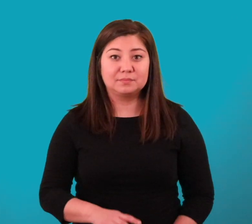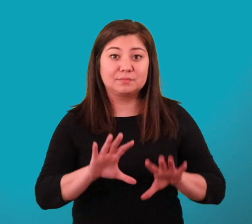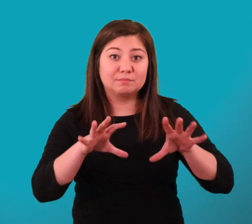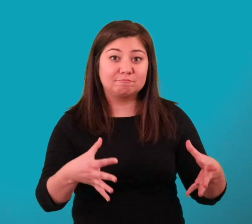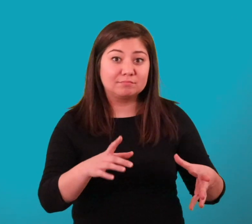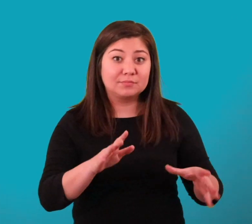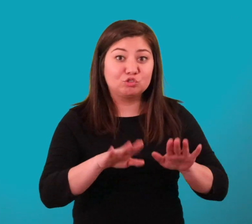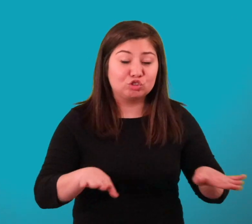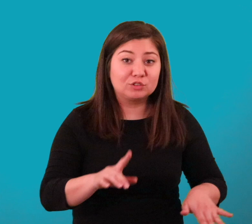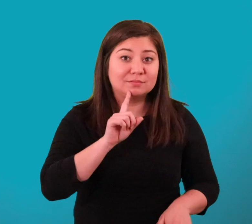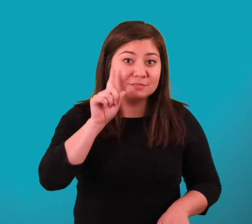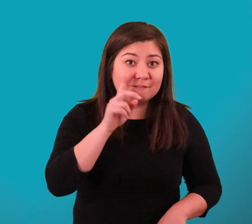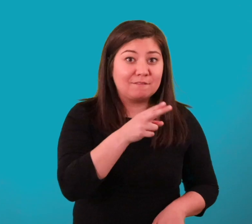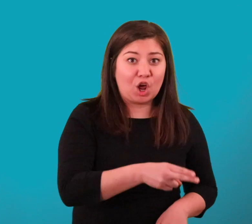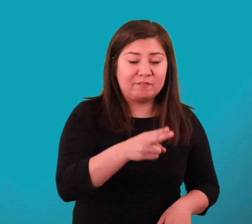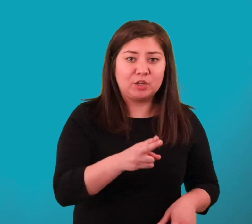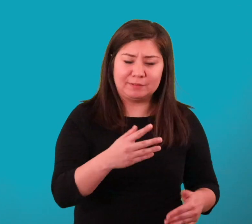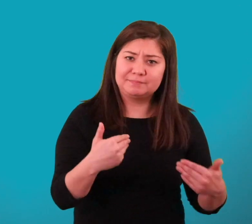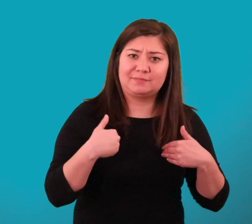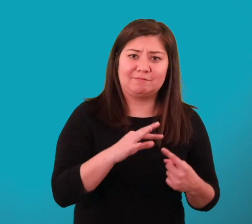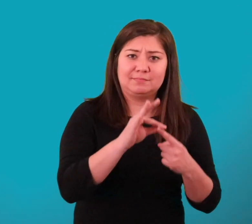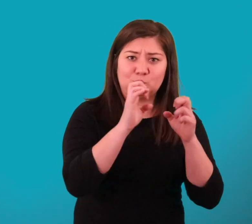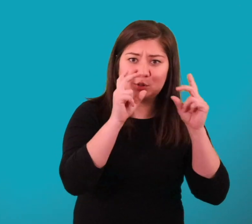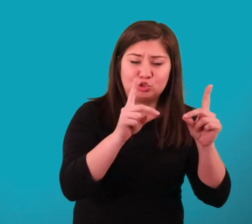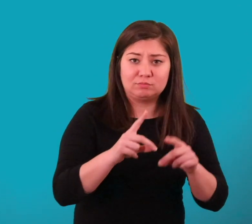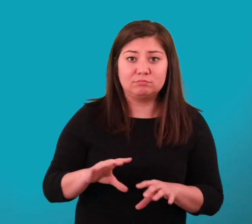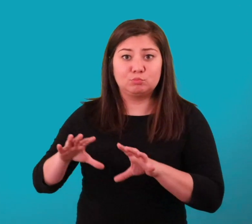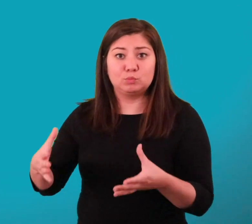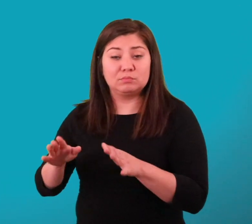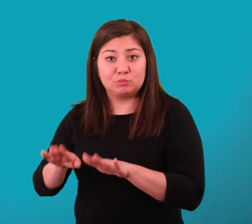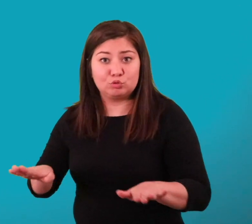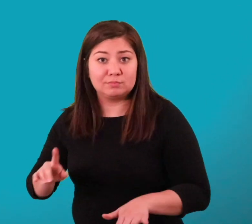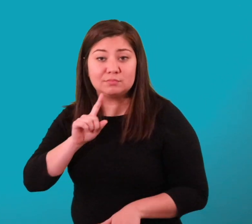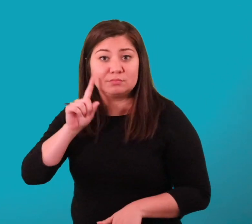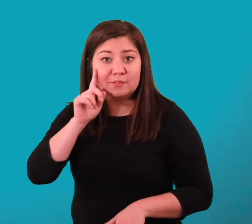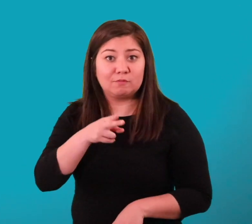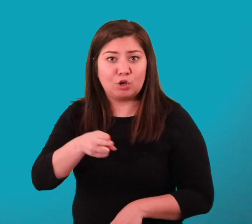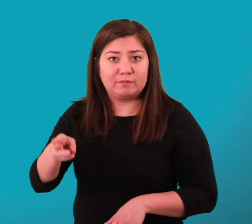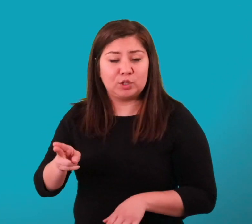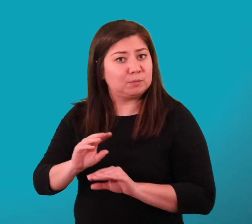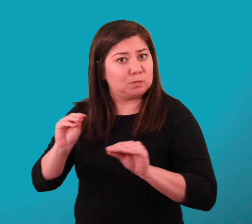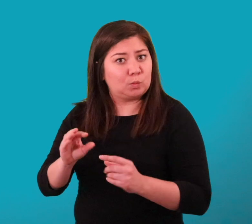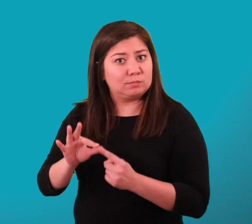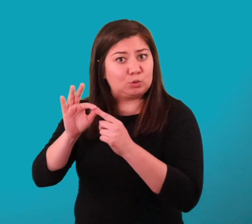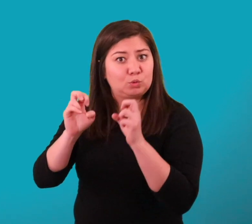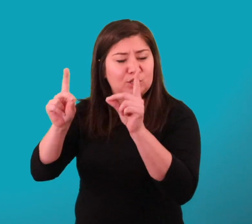Myth. Some children who are deaf or hard of hearing are not in the special education system, yet this law would require them to be assessed. This is not